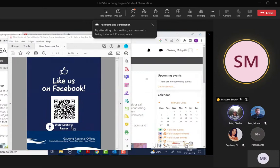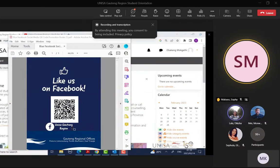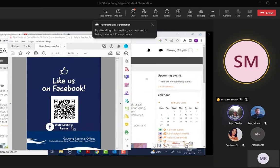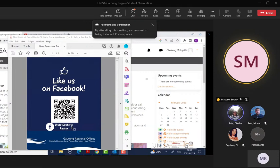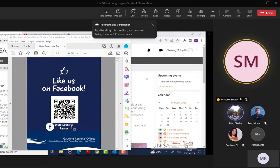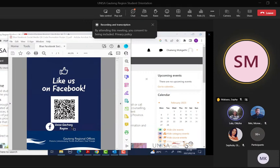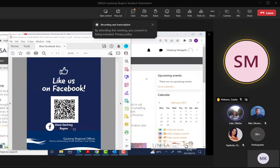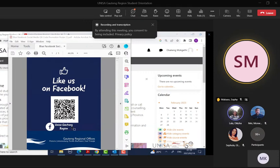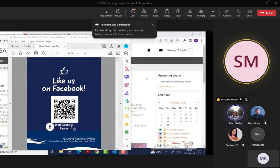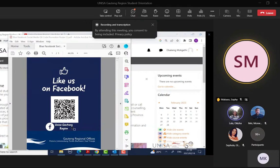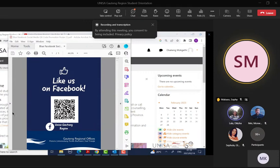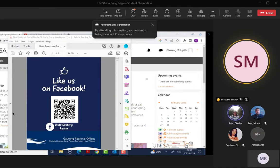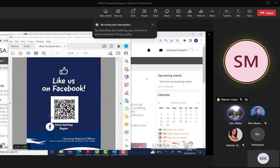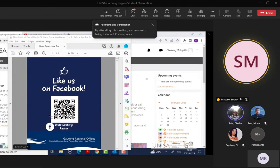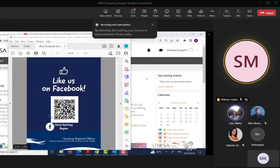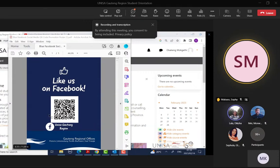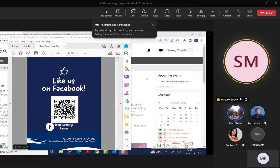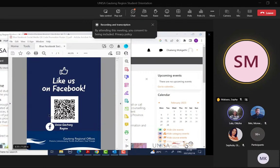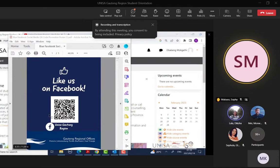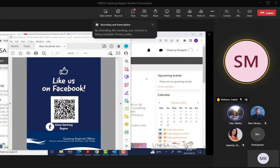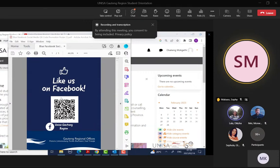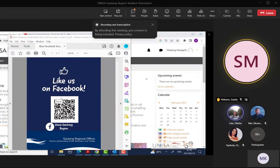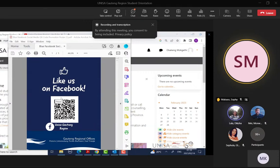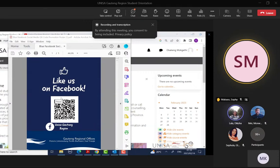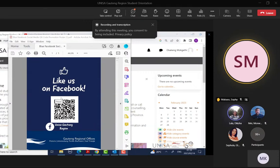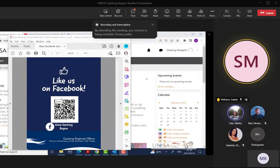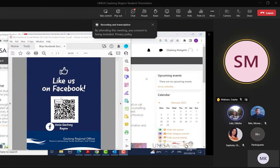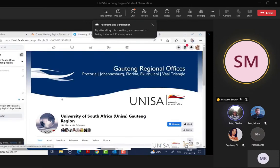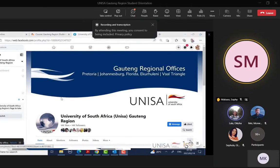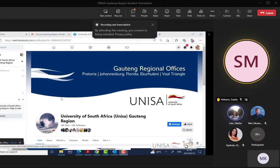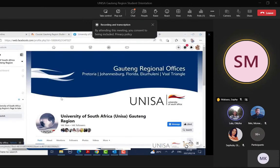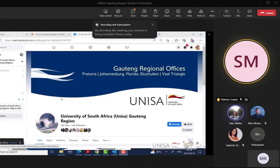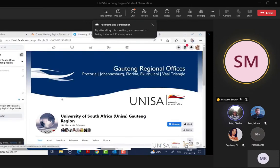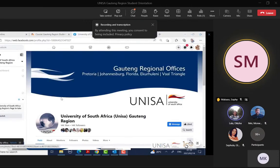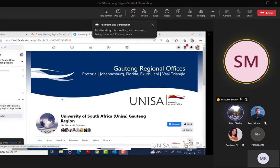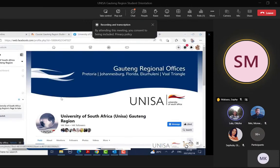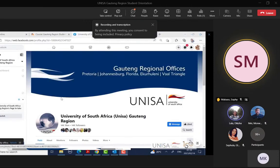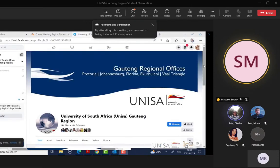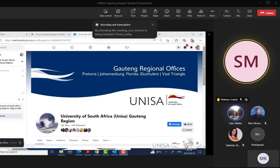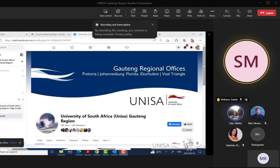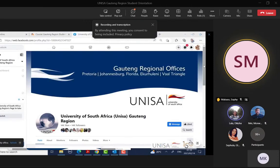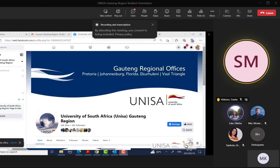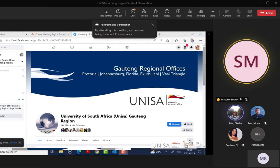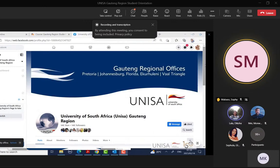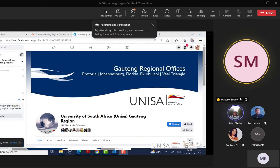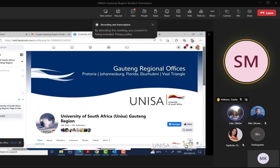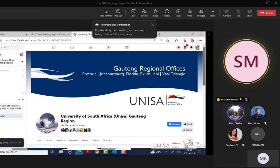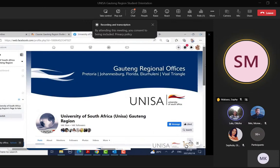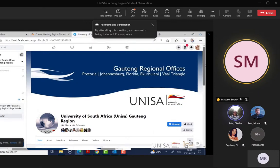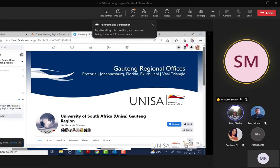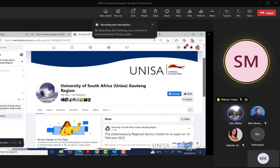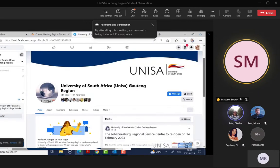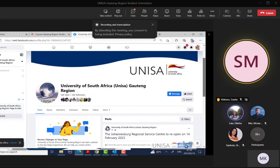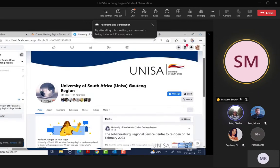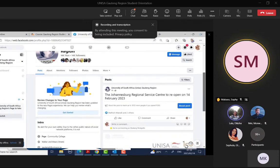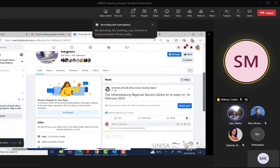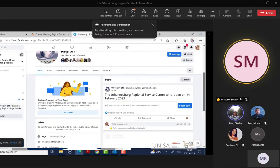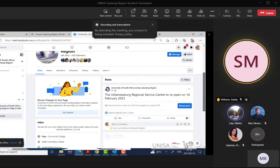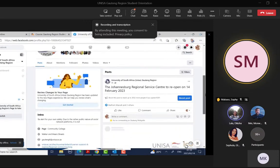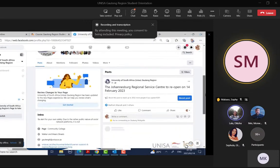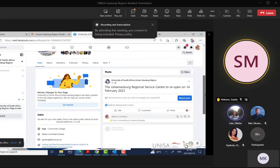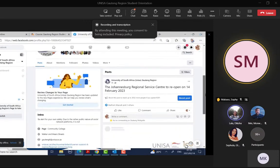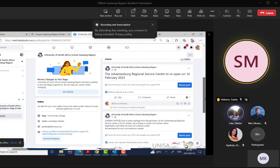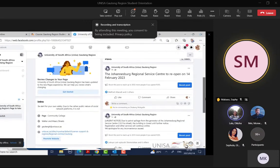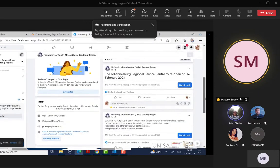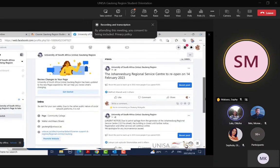because you also can import information through the social media platform this is how our original Facebook page looks like so if we scroll